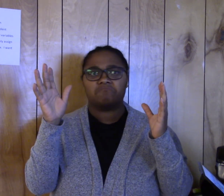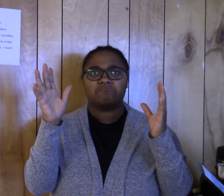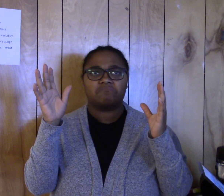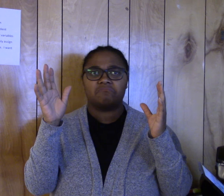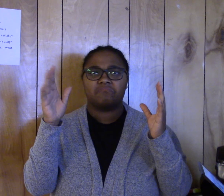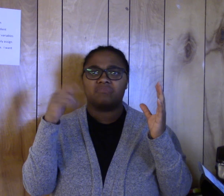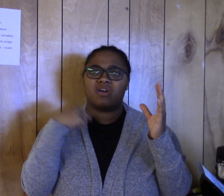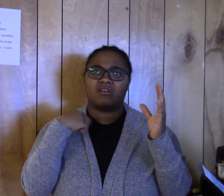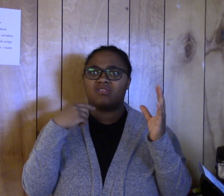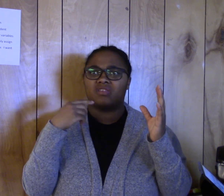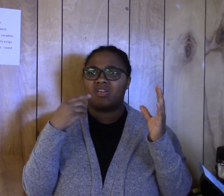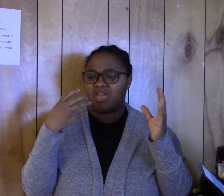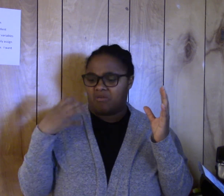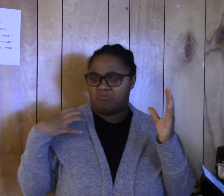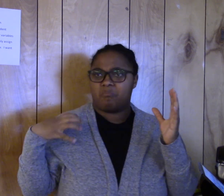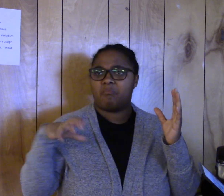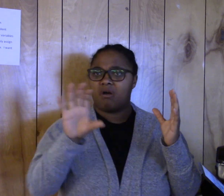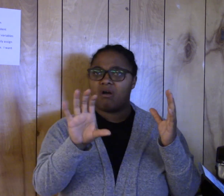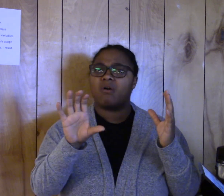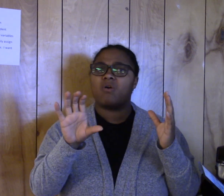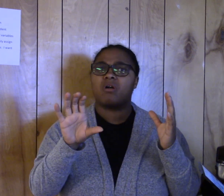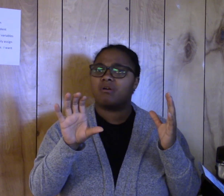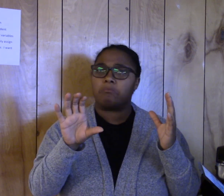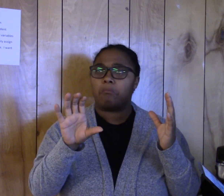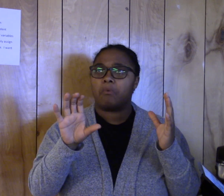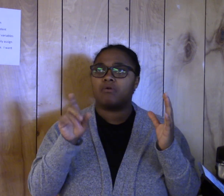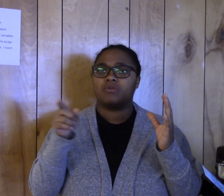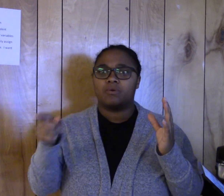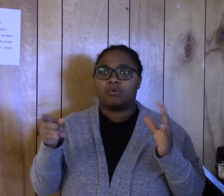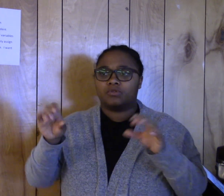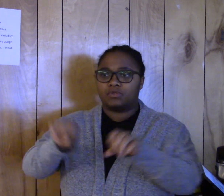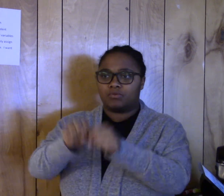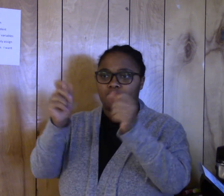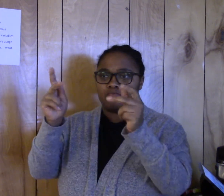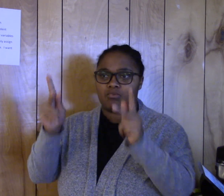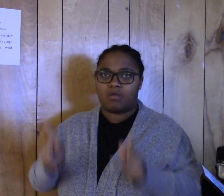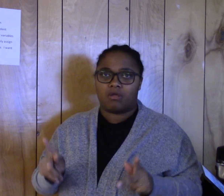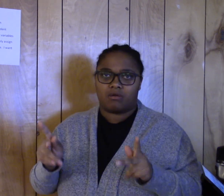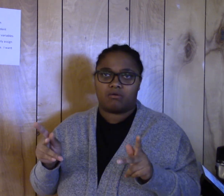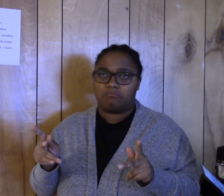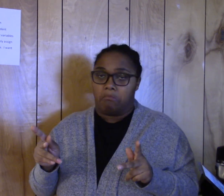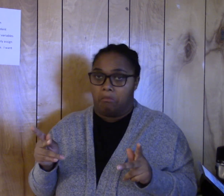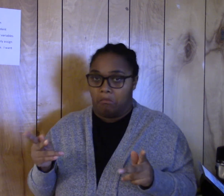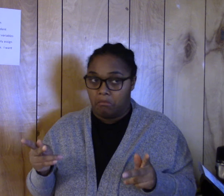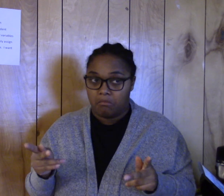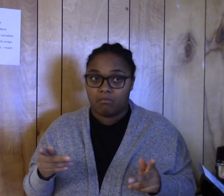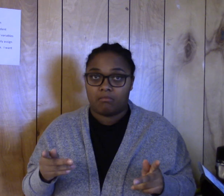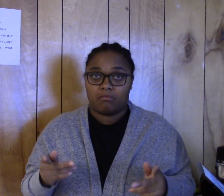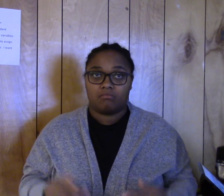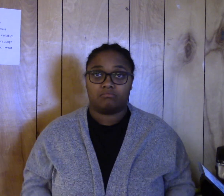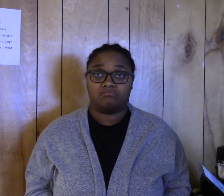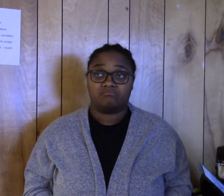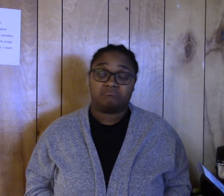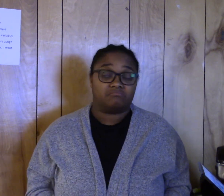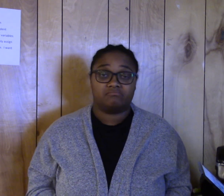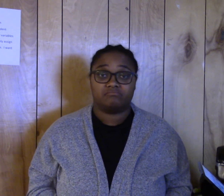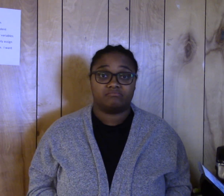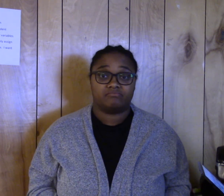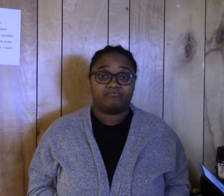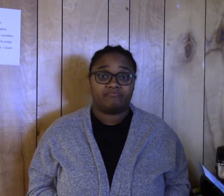up with or who broke up with me. Either way, that's telling you this isn't working and you should do something else, but